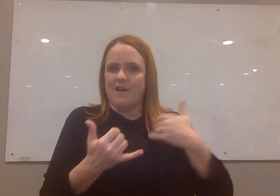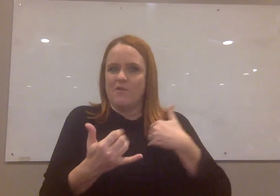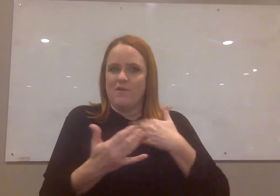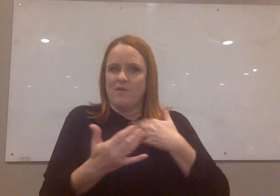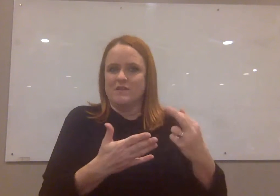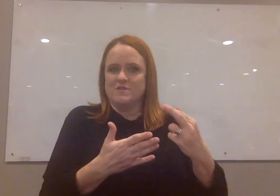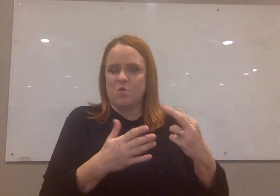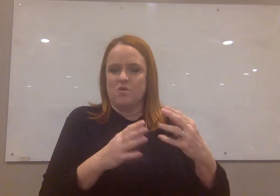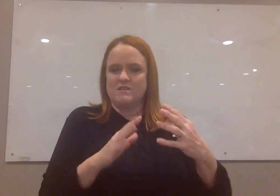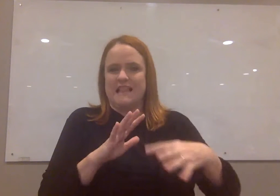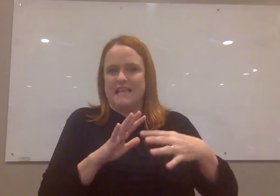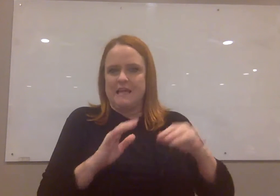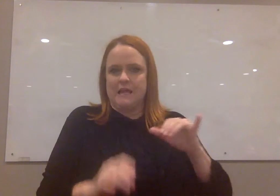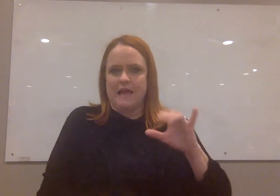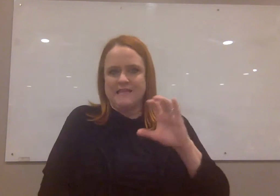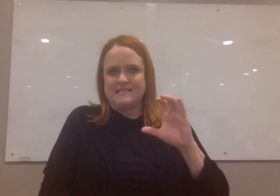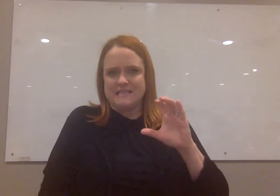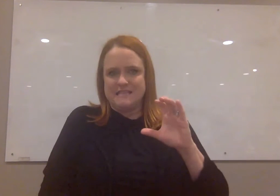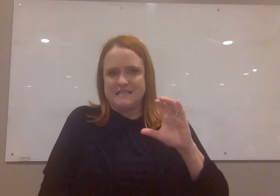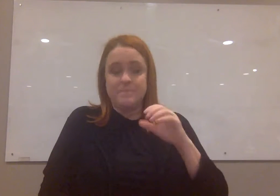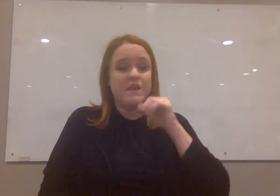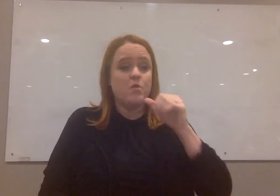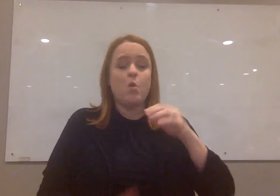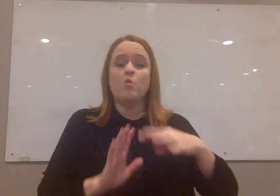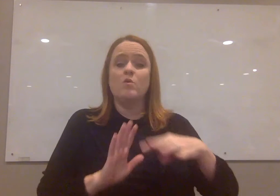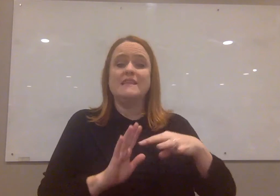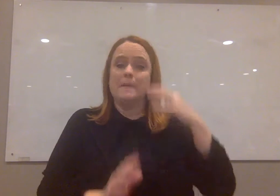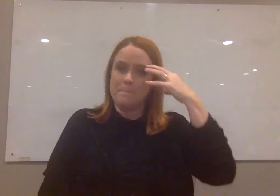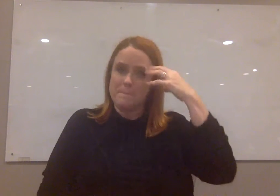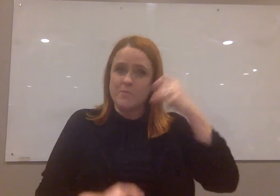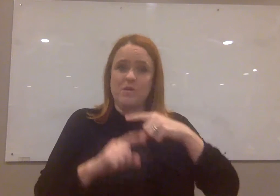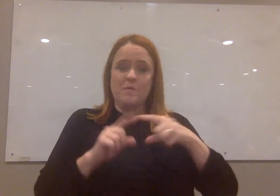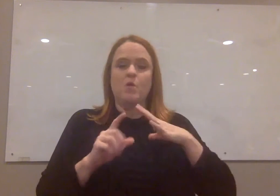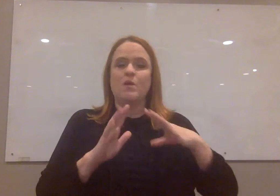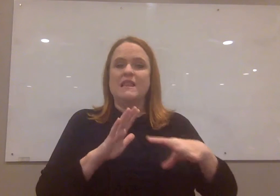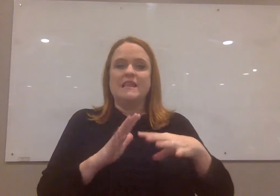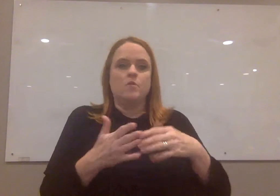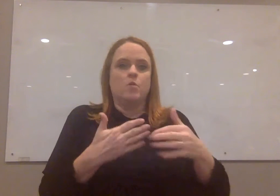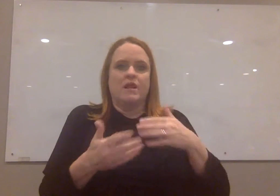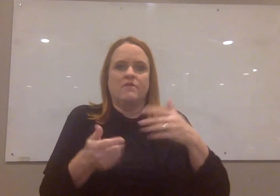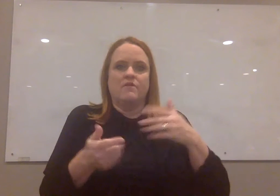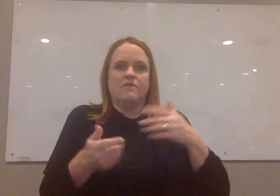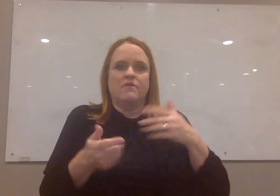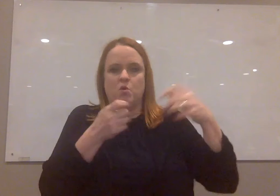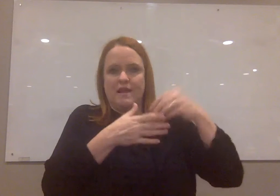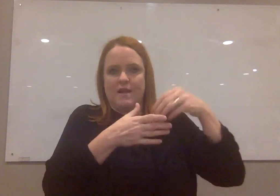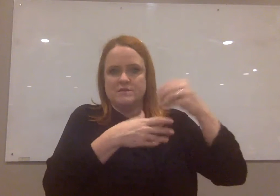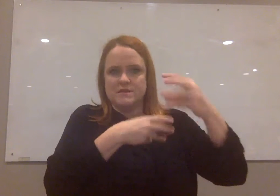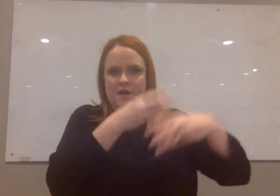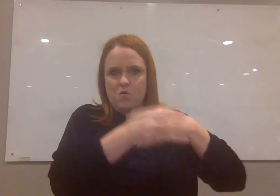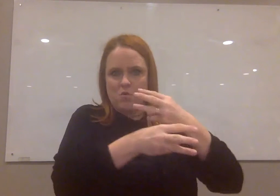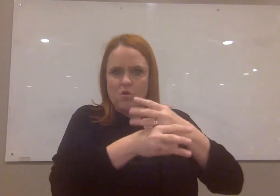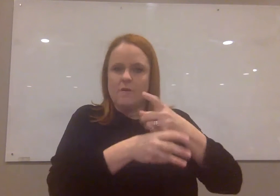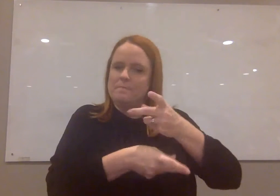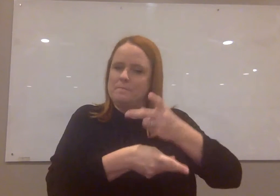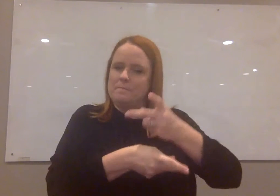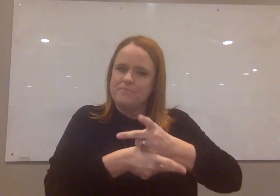something. So it's not going to leak memory, but you're going to leak whatever's controlling in the outside world. So you have to be very careful about just killing